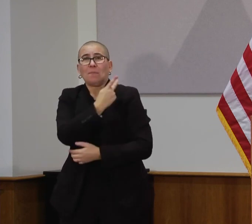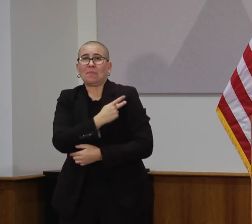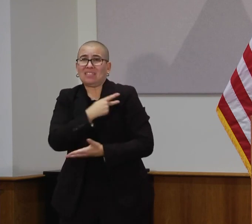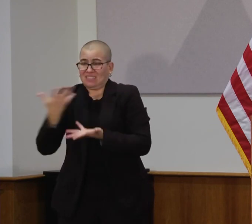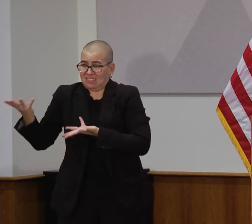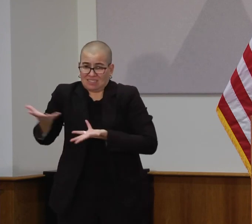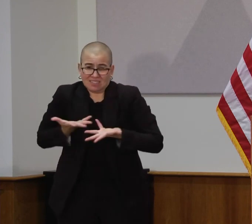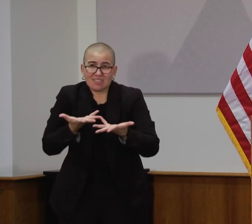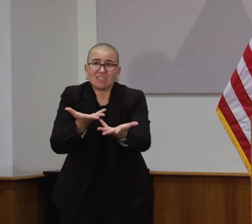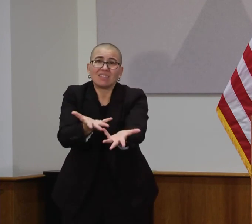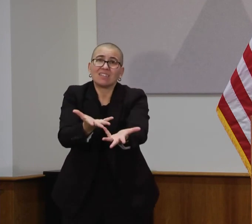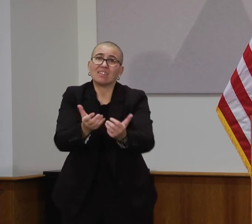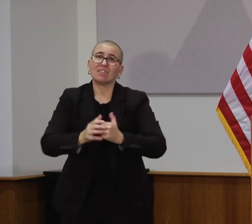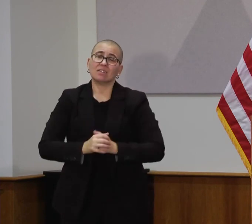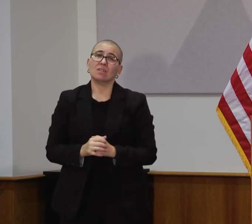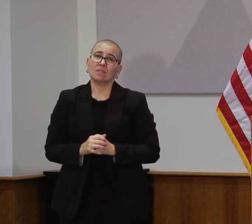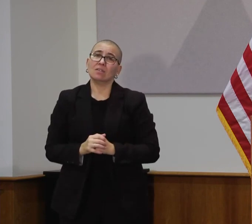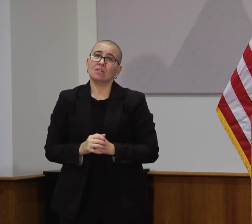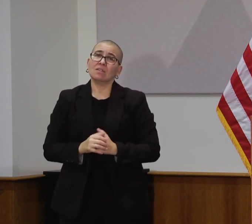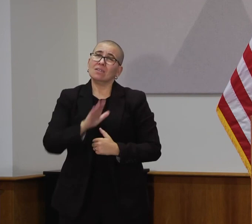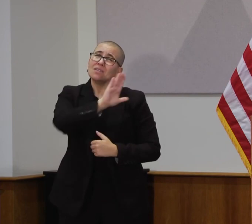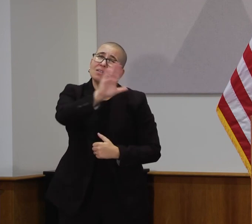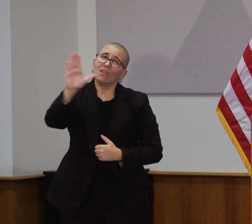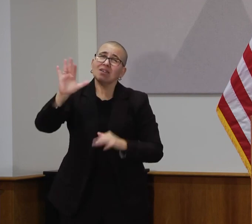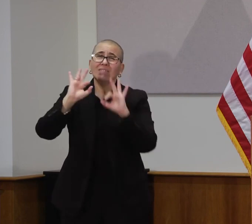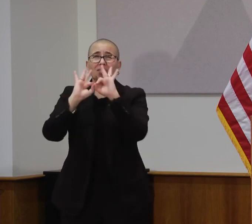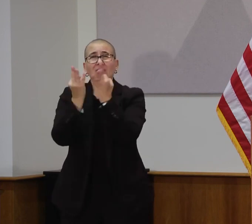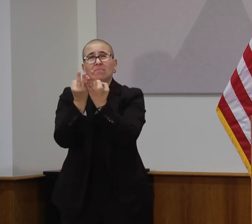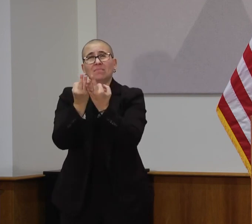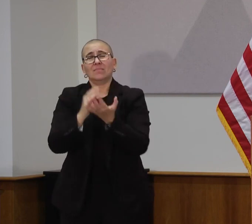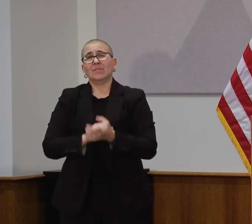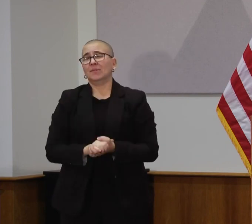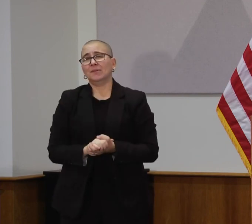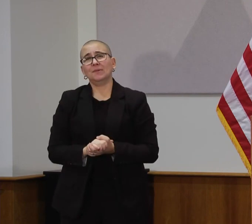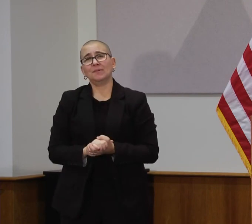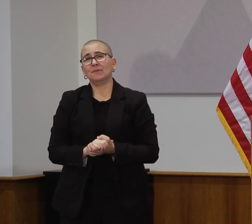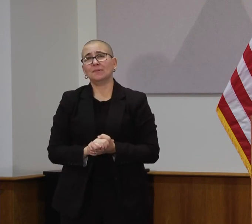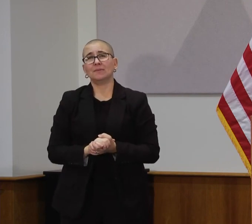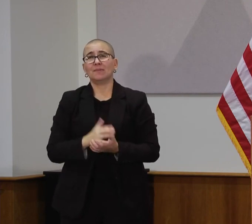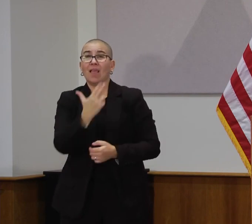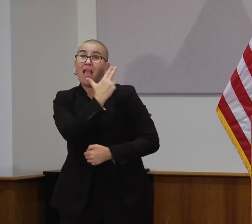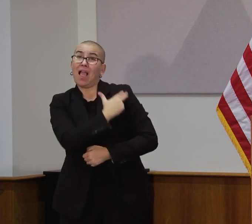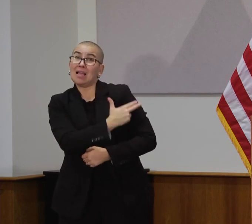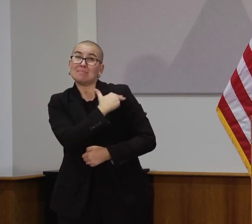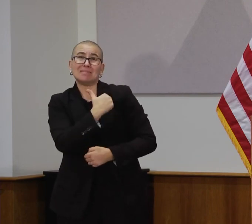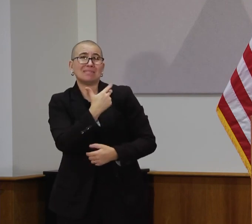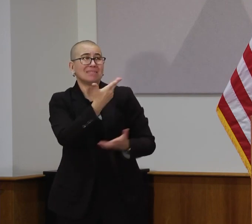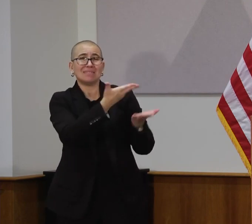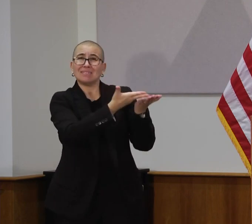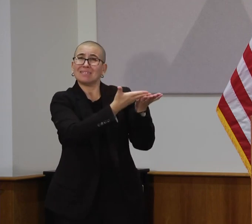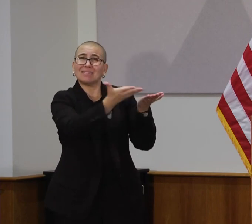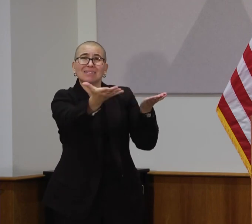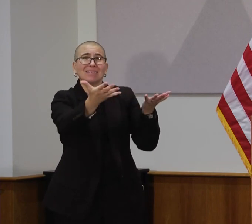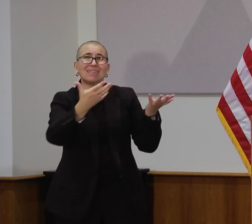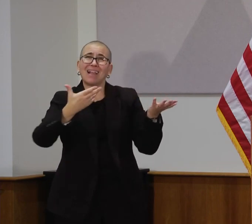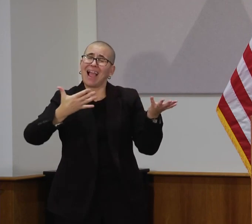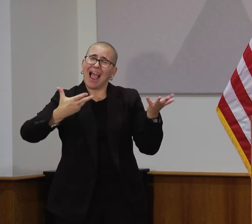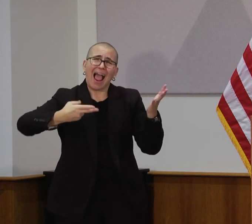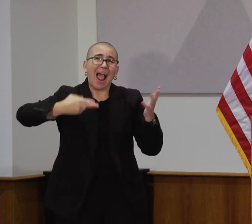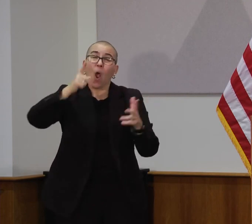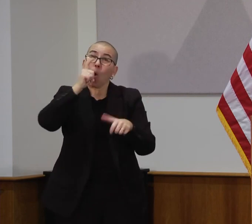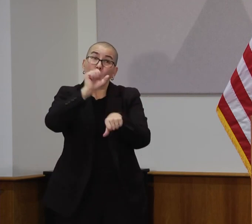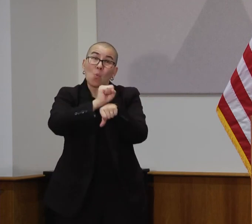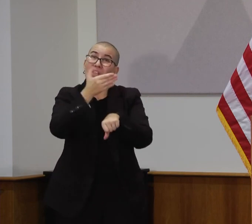ones. Our hospital beds are not solely occupied by those being vanquished by this virus. People did not stop